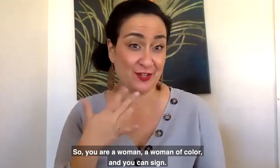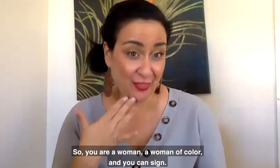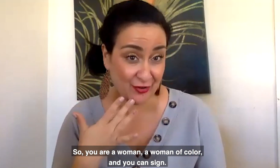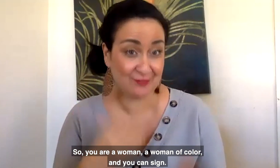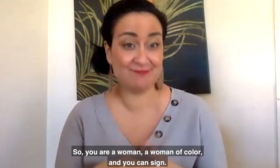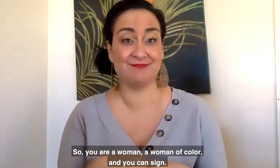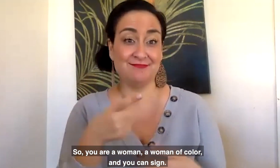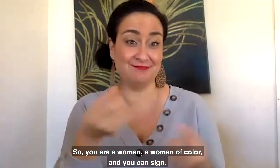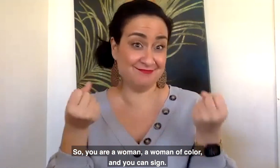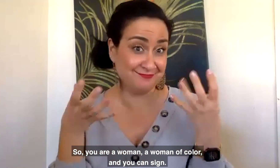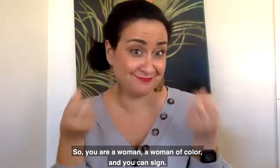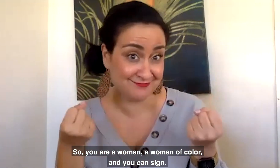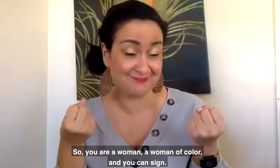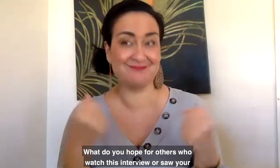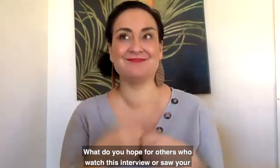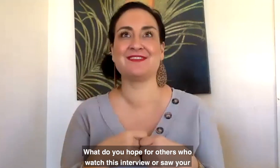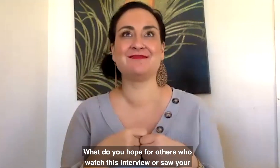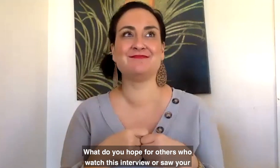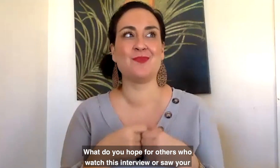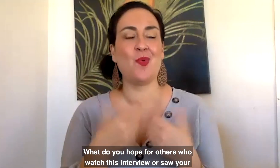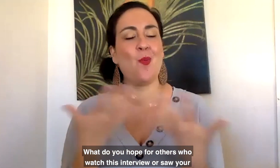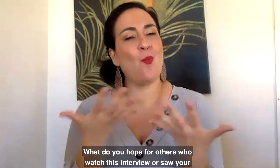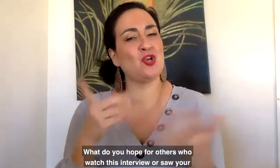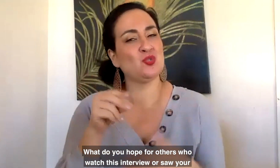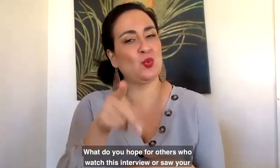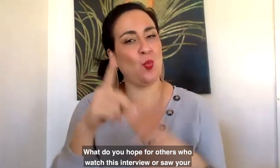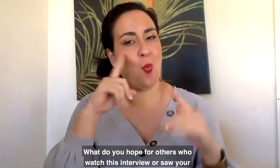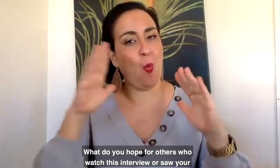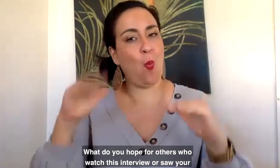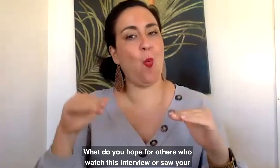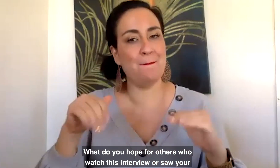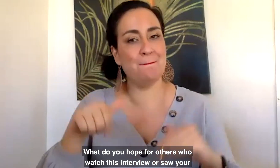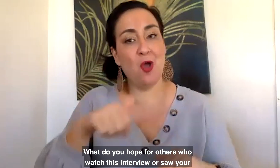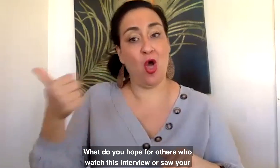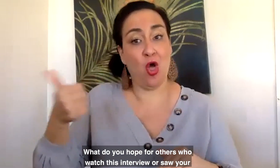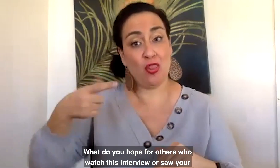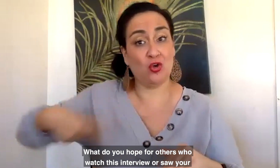So you, as a woman of color, in ASL